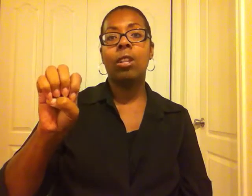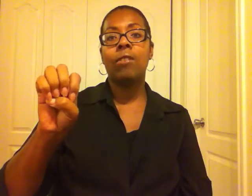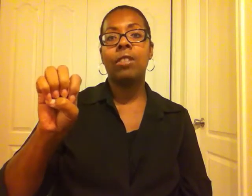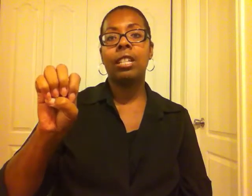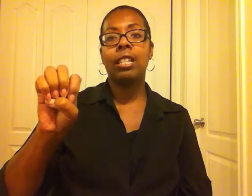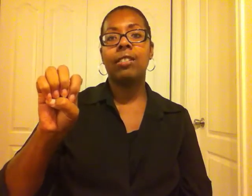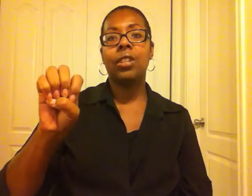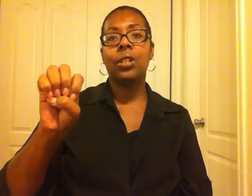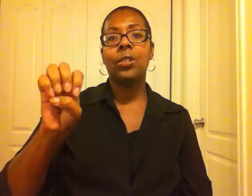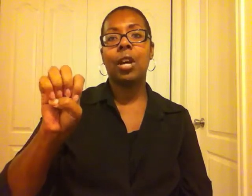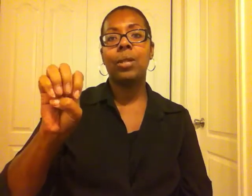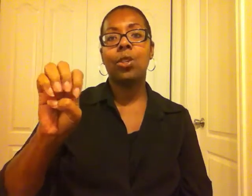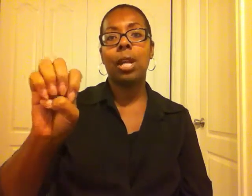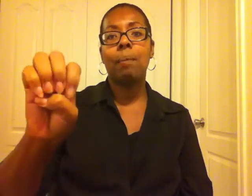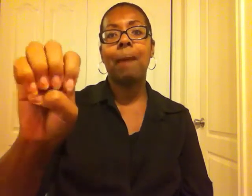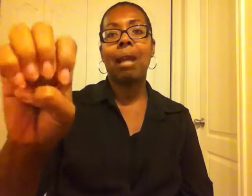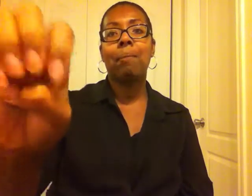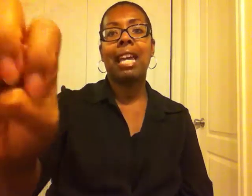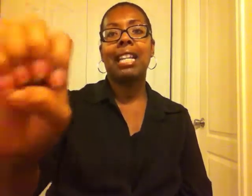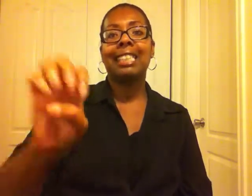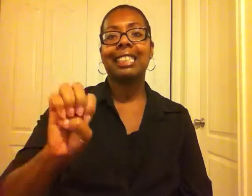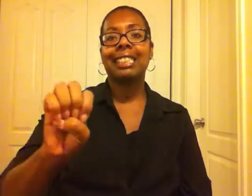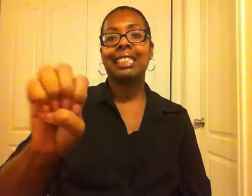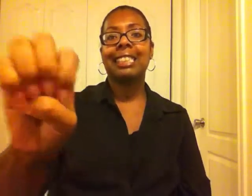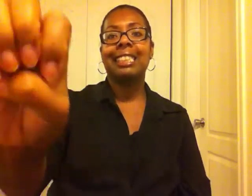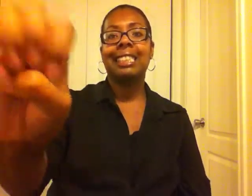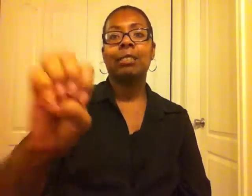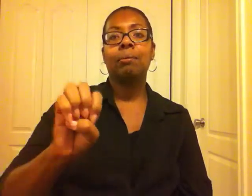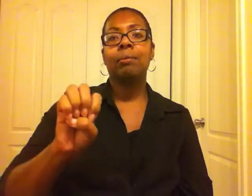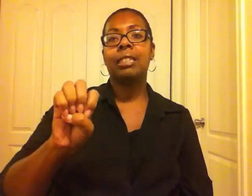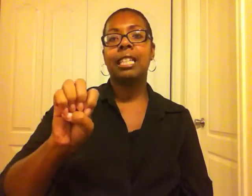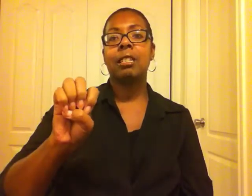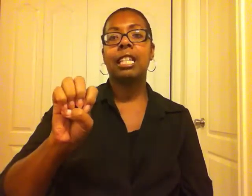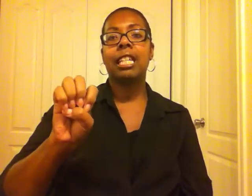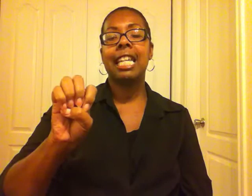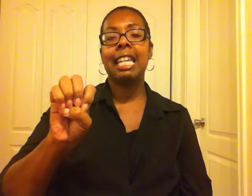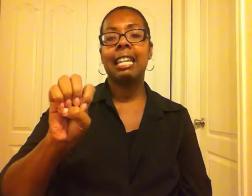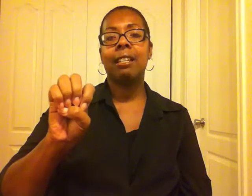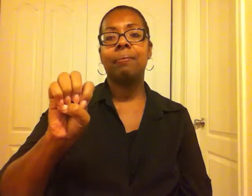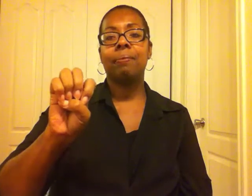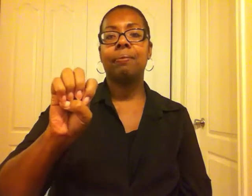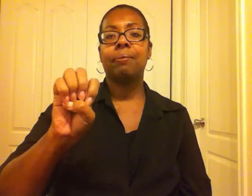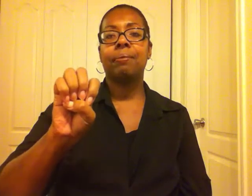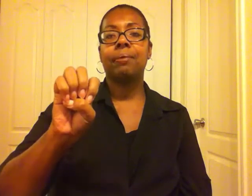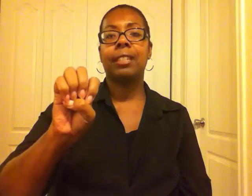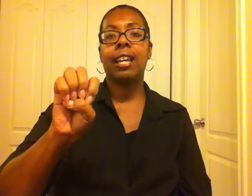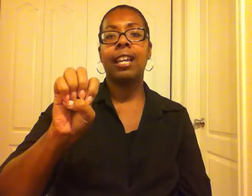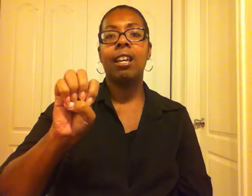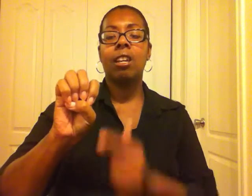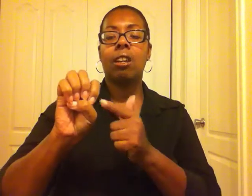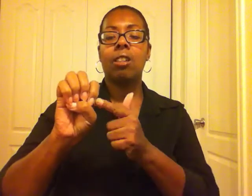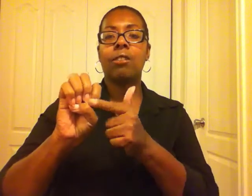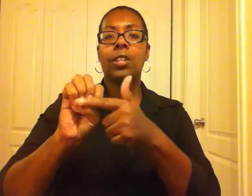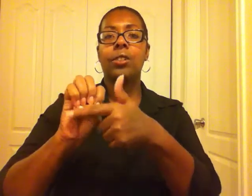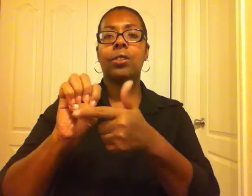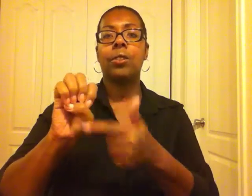of the fingers. I always call it Pac-Man. That's E, okay, all the fingers on your